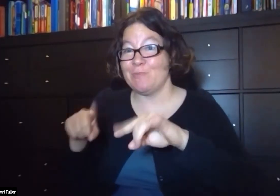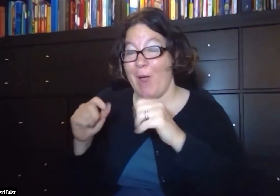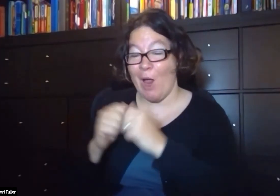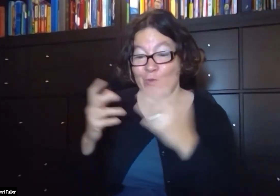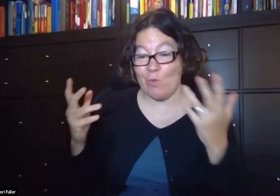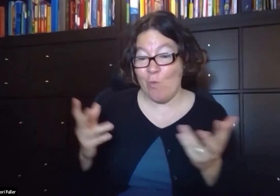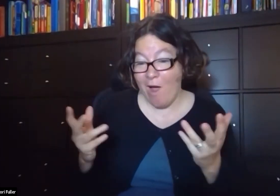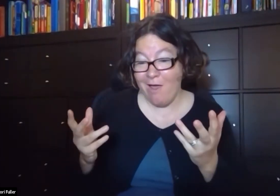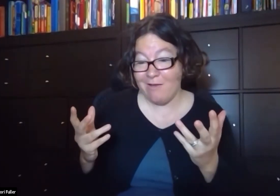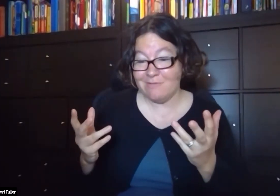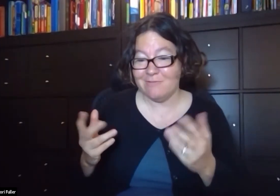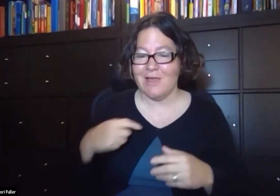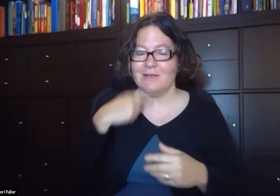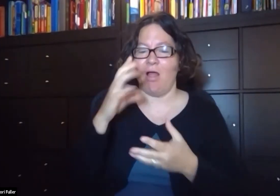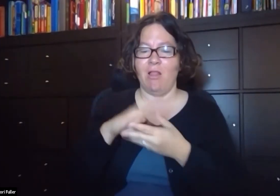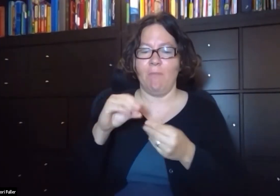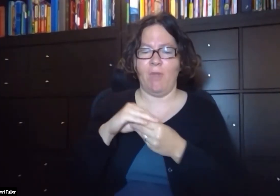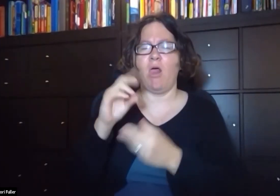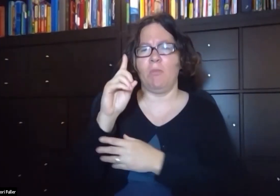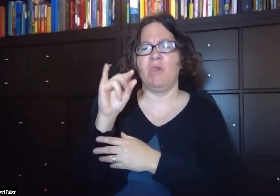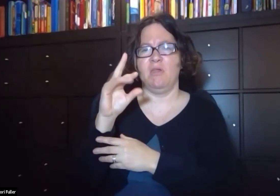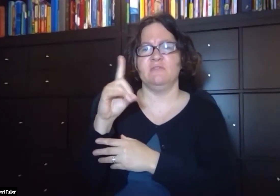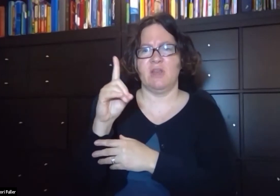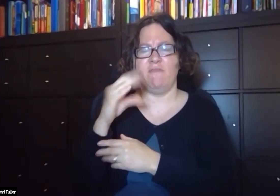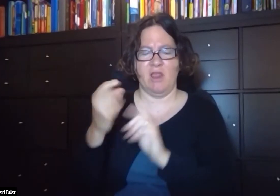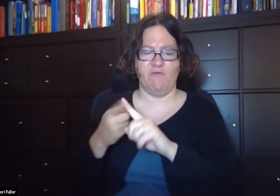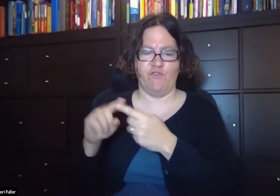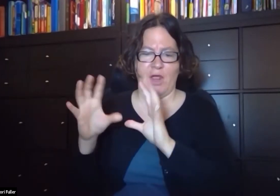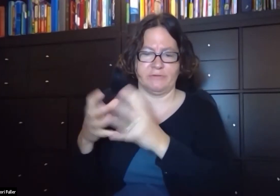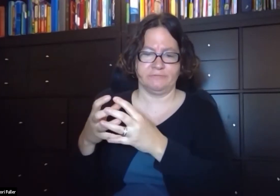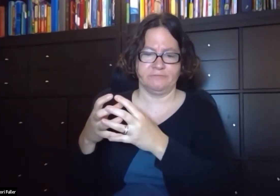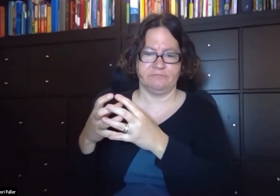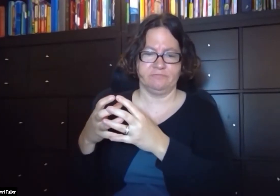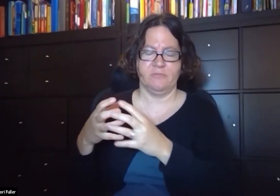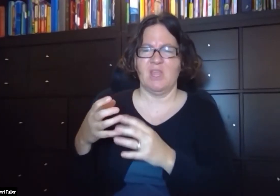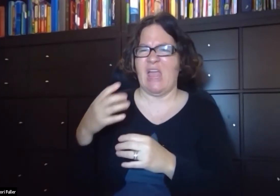type of work is not lawful." And so Jesus responded by